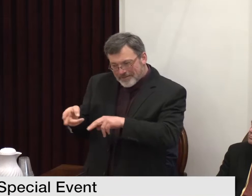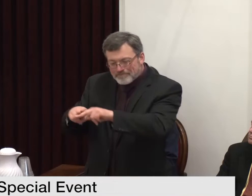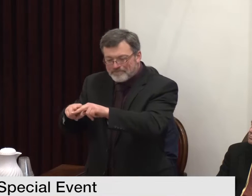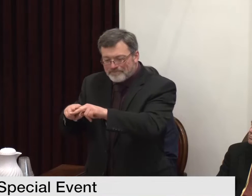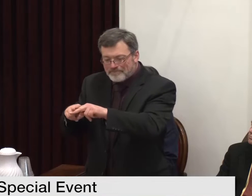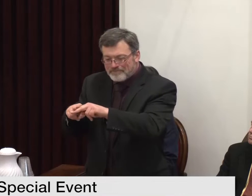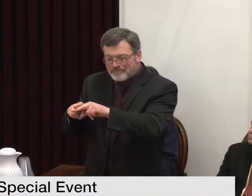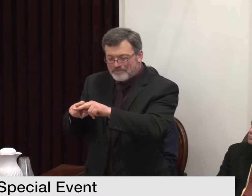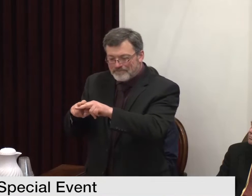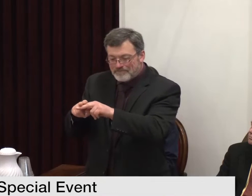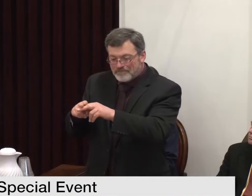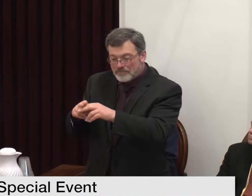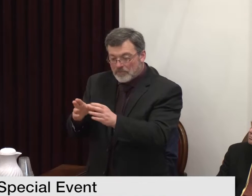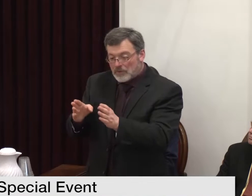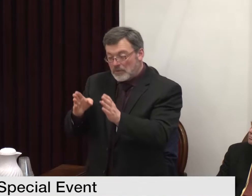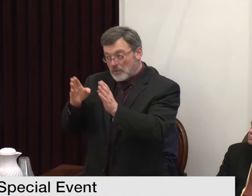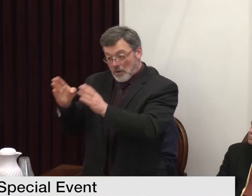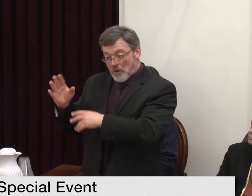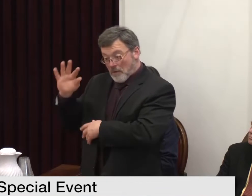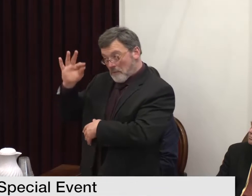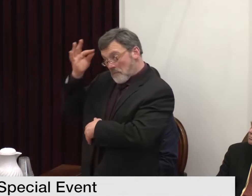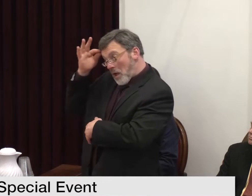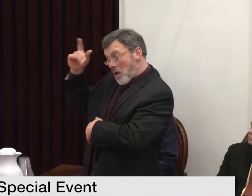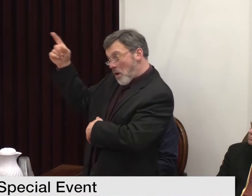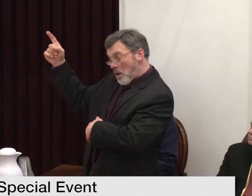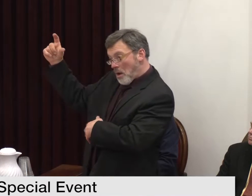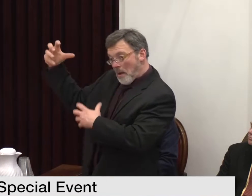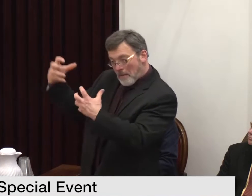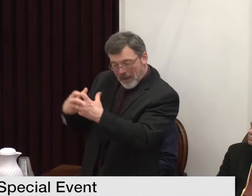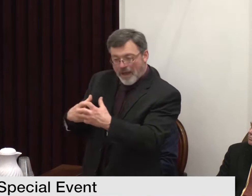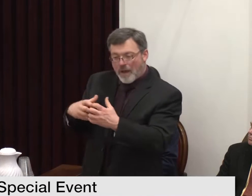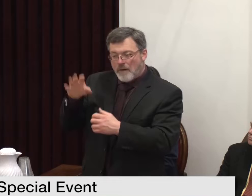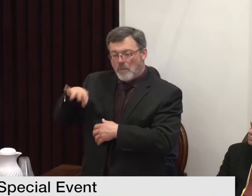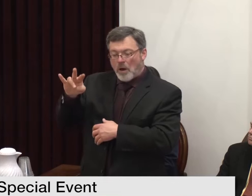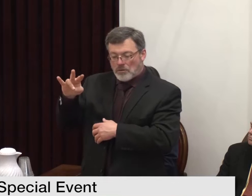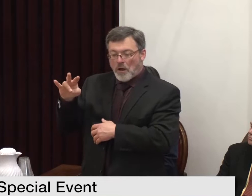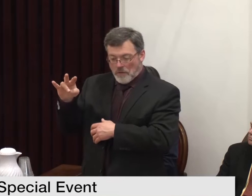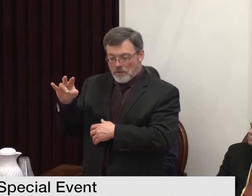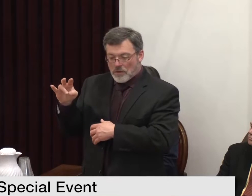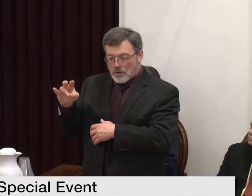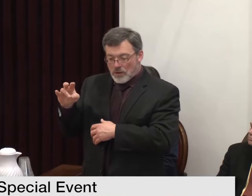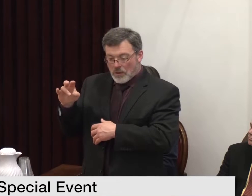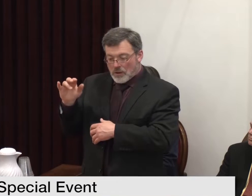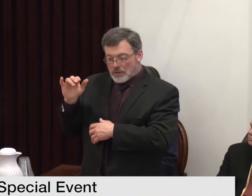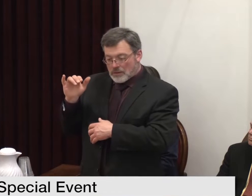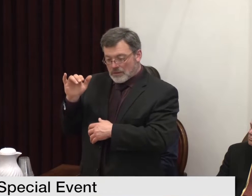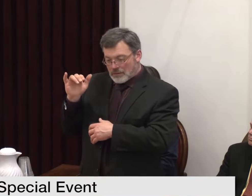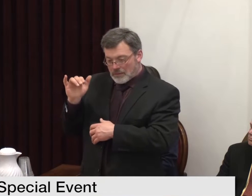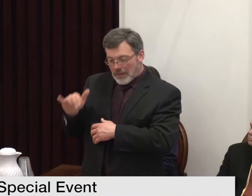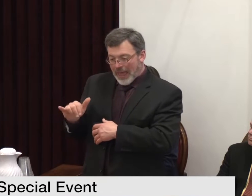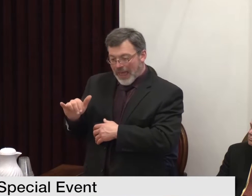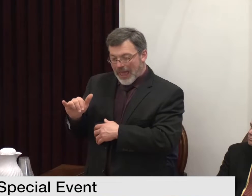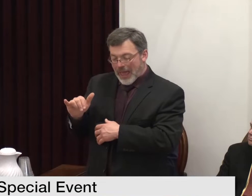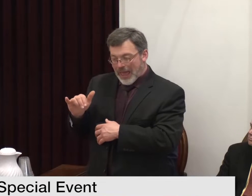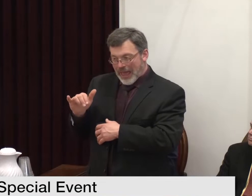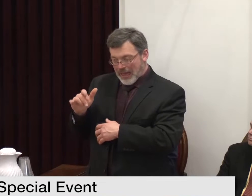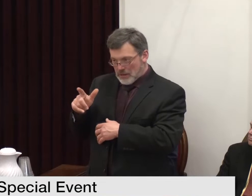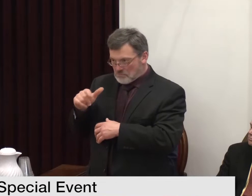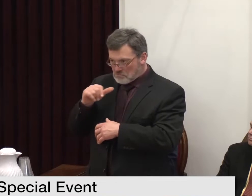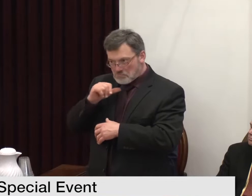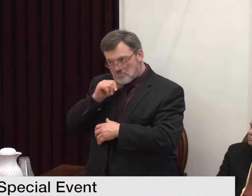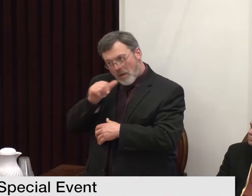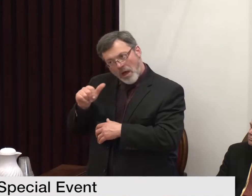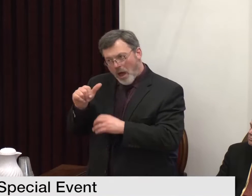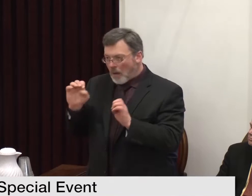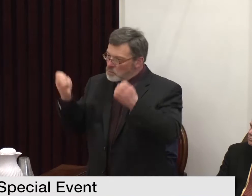$4.7 million from the feds, so we're not reliant on emergency funding year after year. And we'll